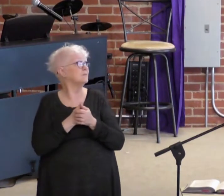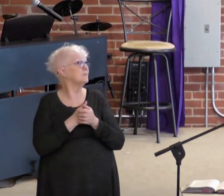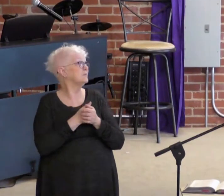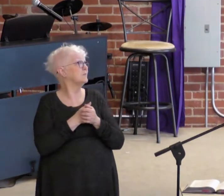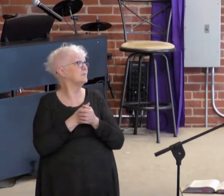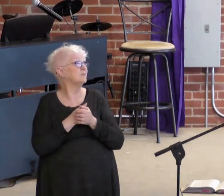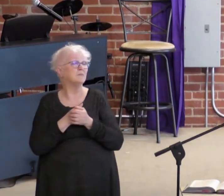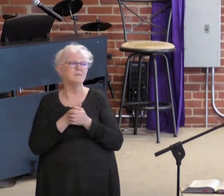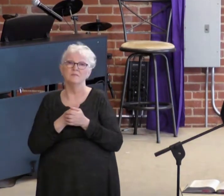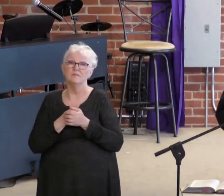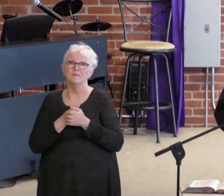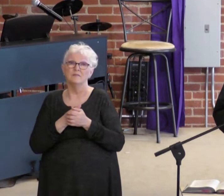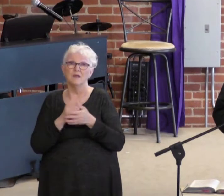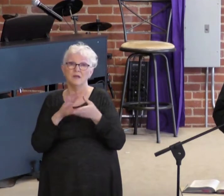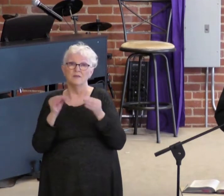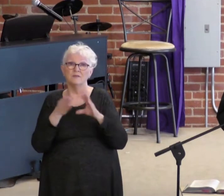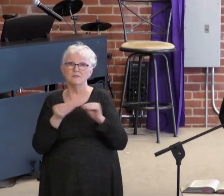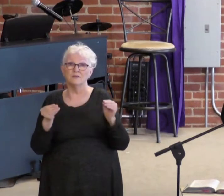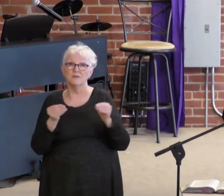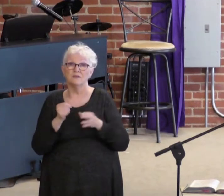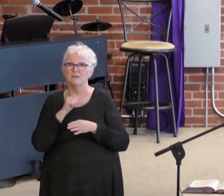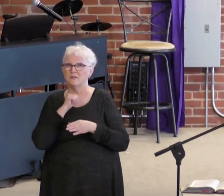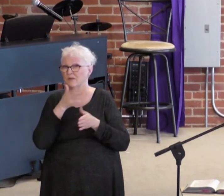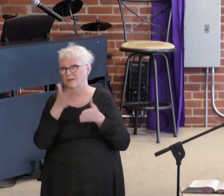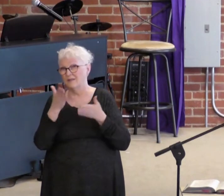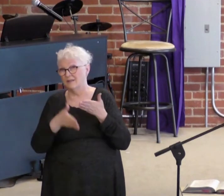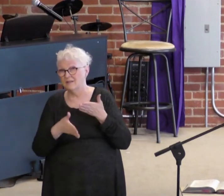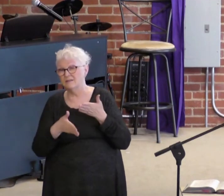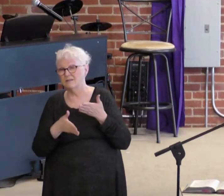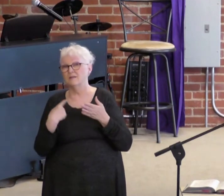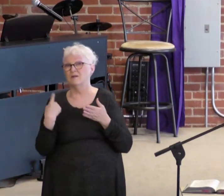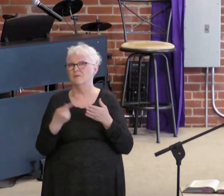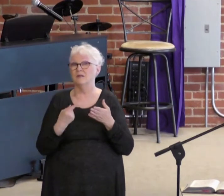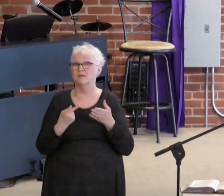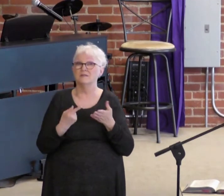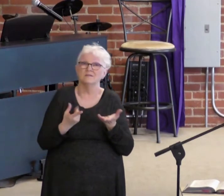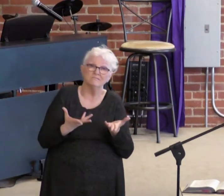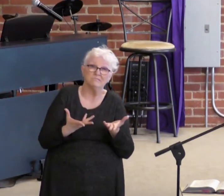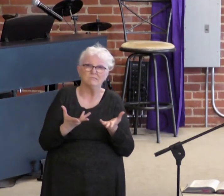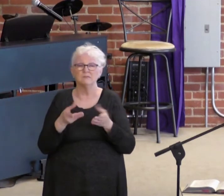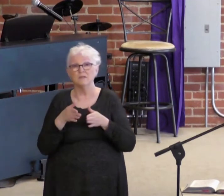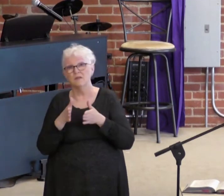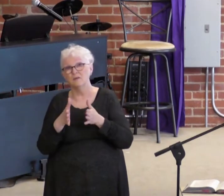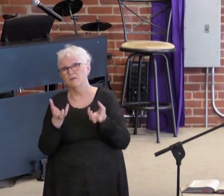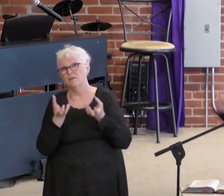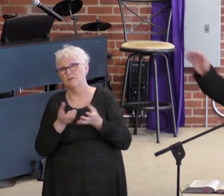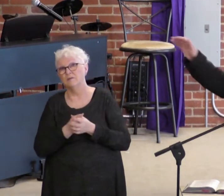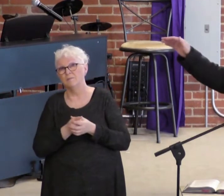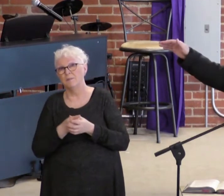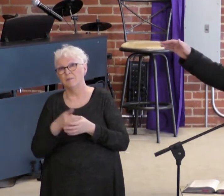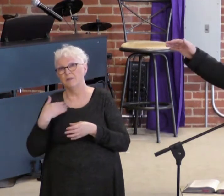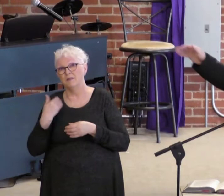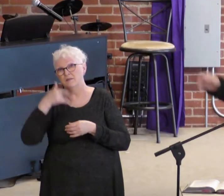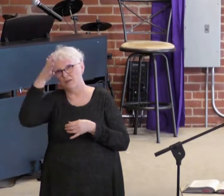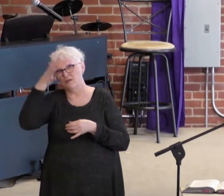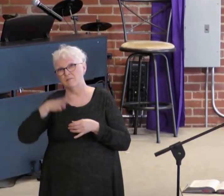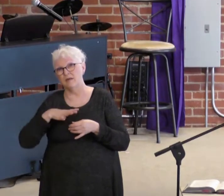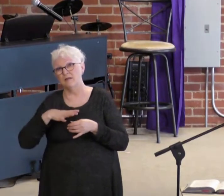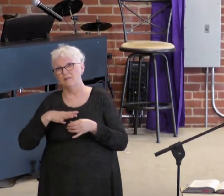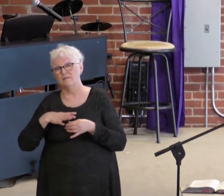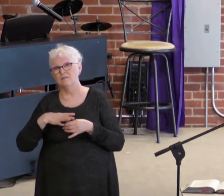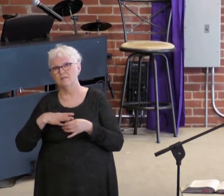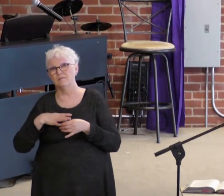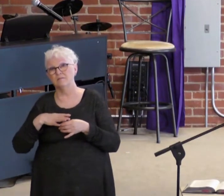the stories don't always end up in the way that we think we would want them to. And this young man on the